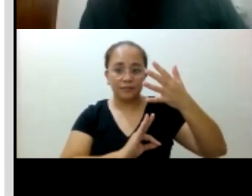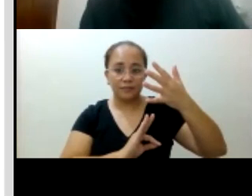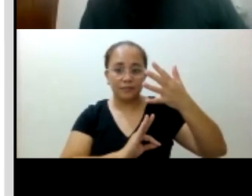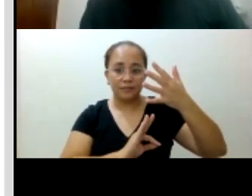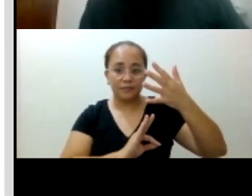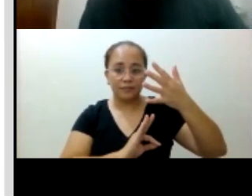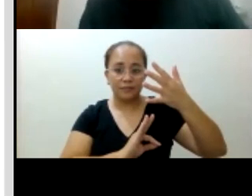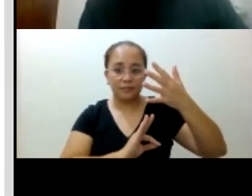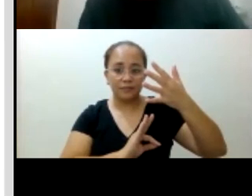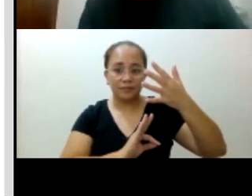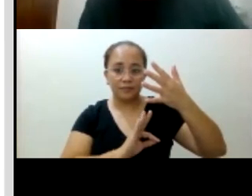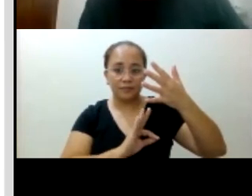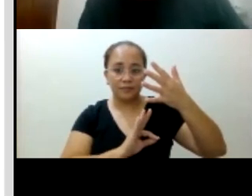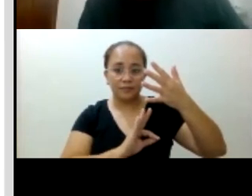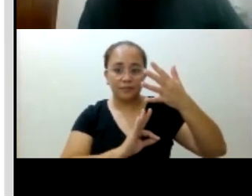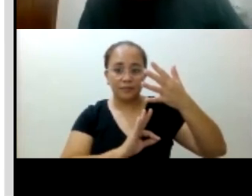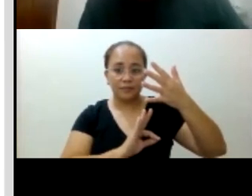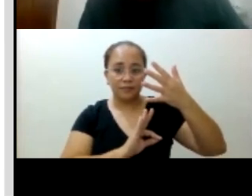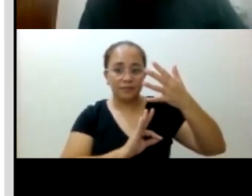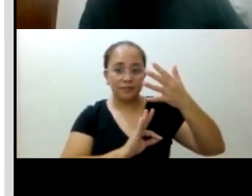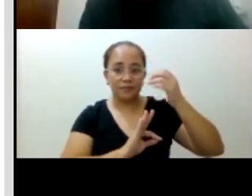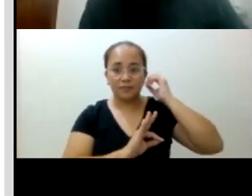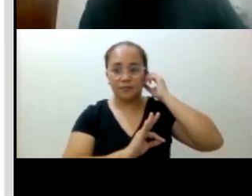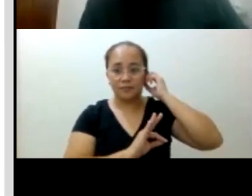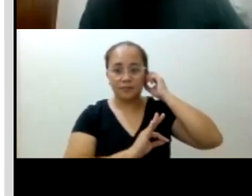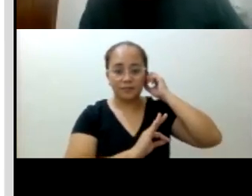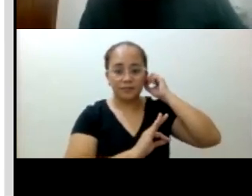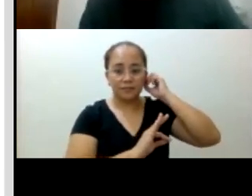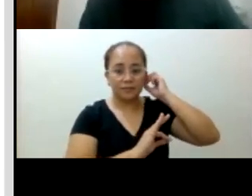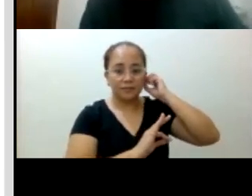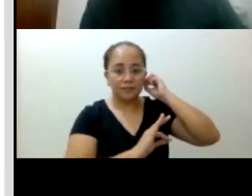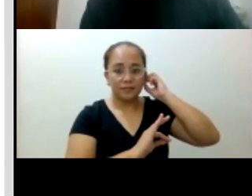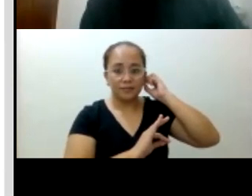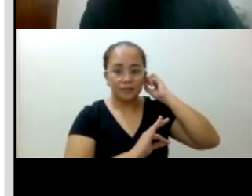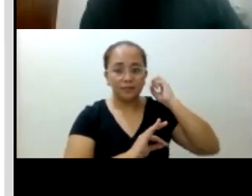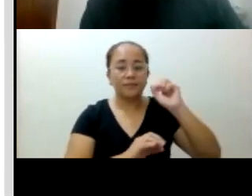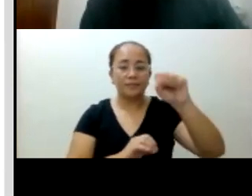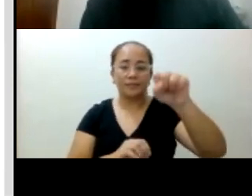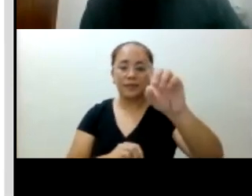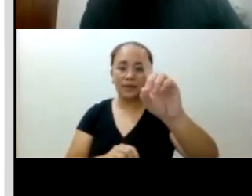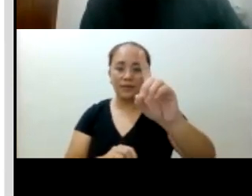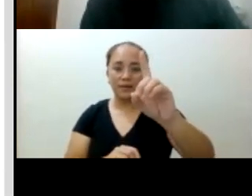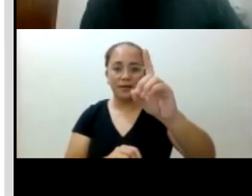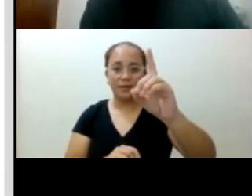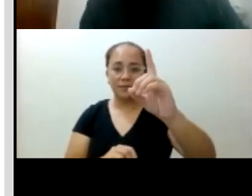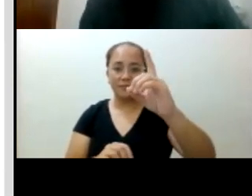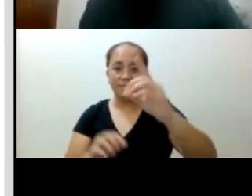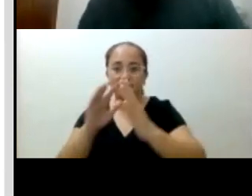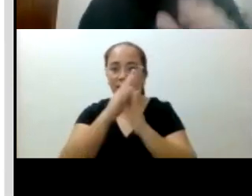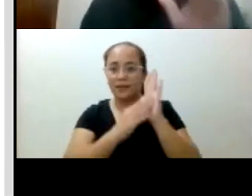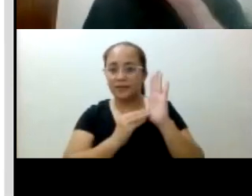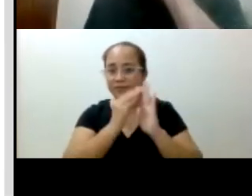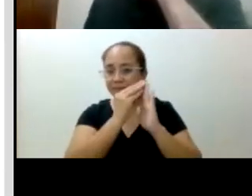non-manual expression. I see D as in dog. Yes, D is in dog, hand shape.